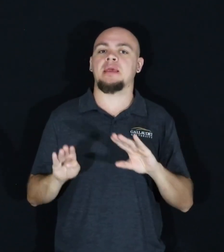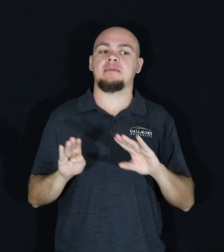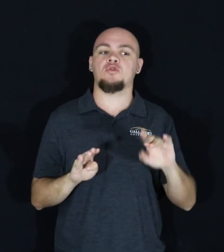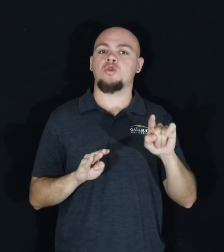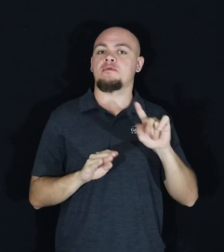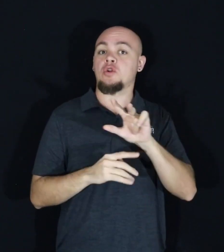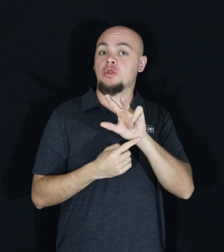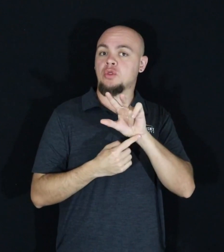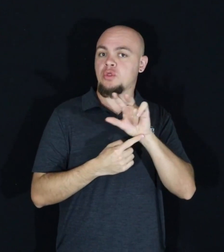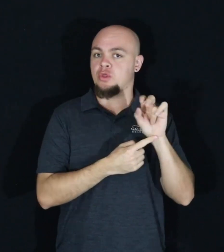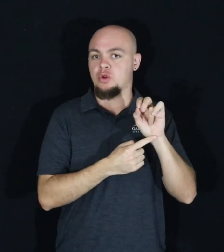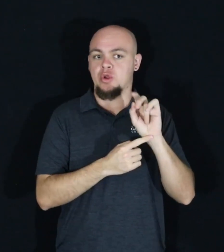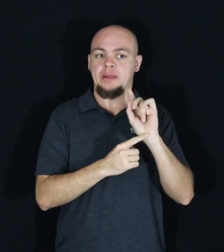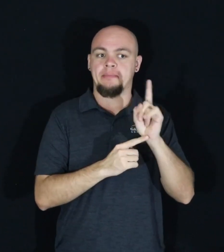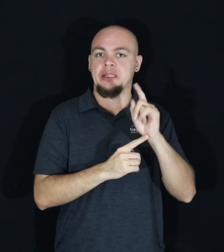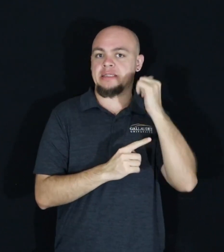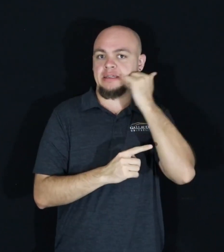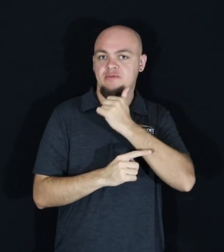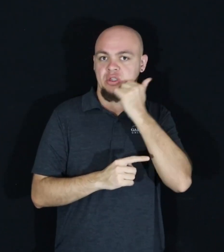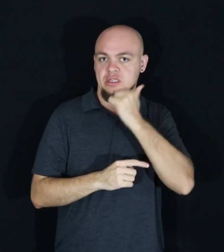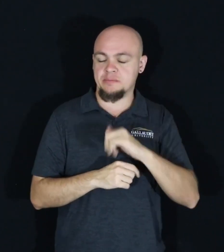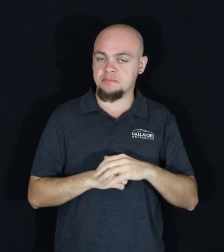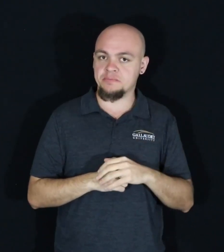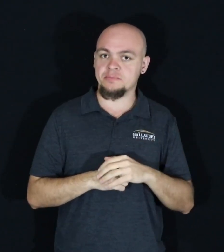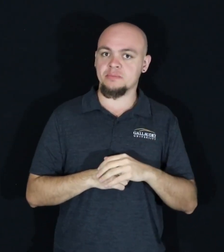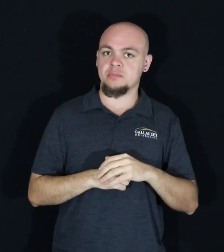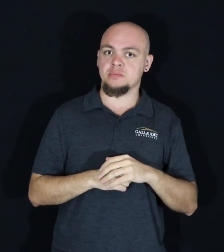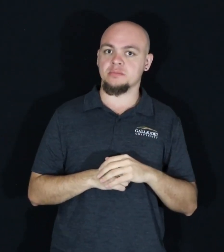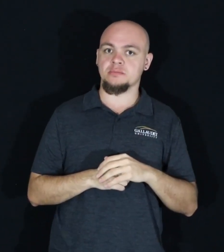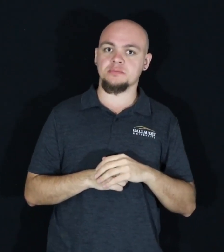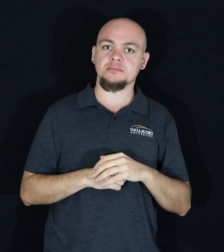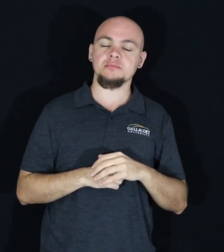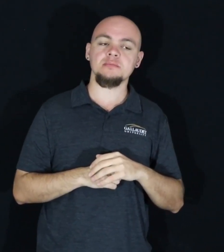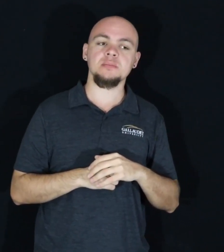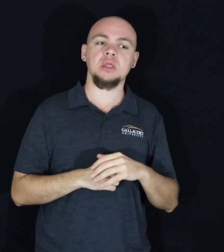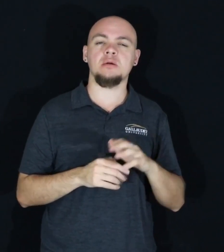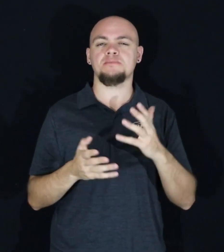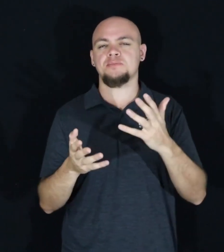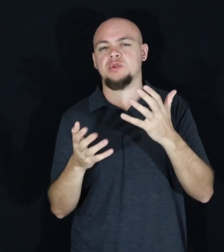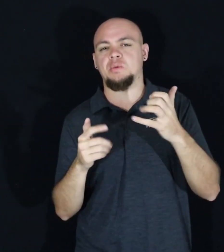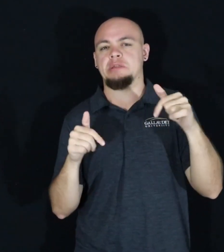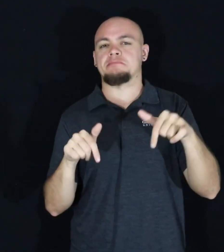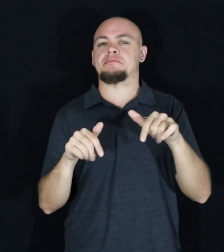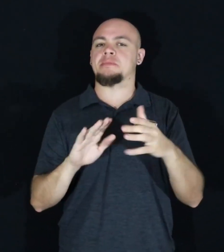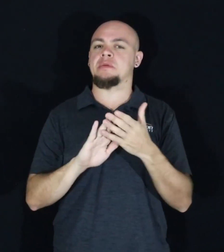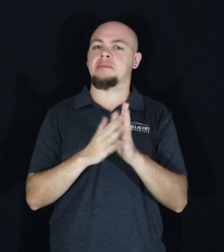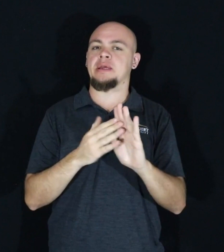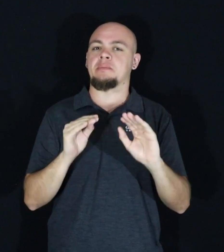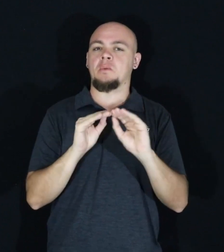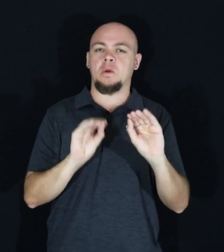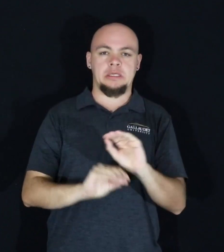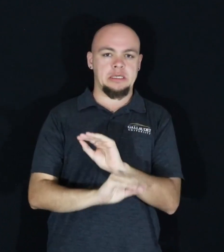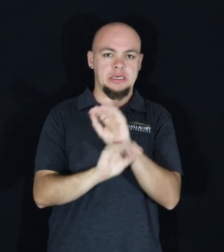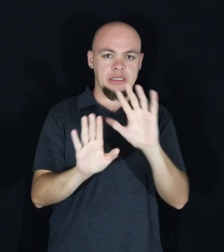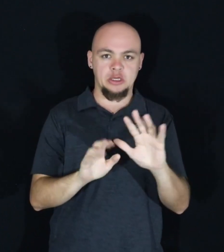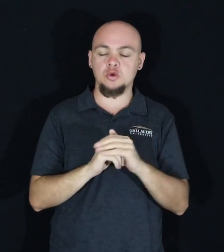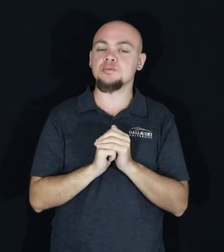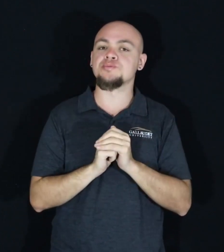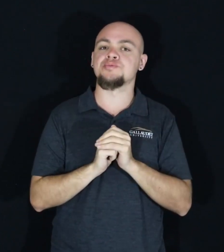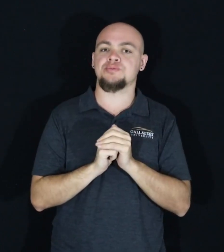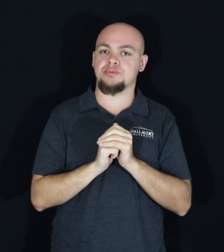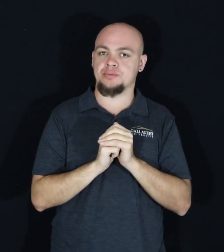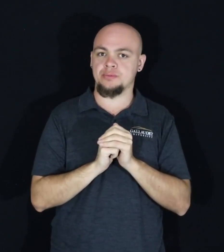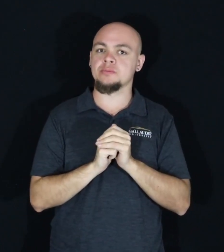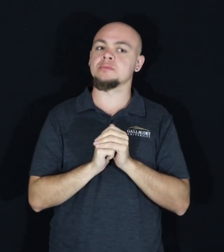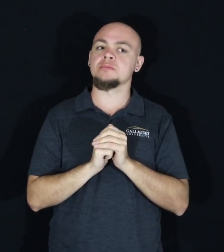30 minutes a day. So we want to clear things up. How long will it take